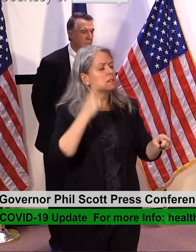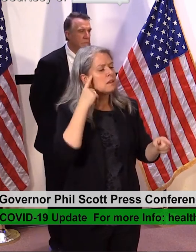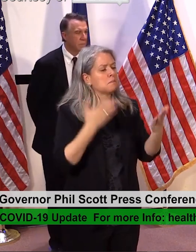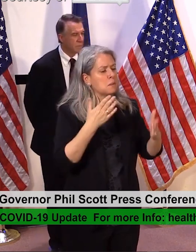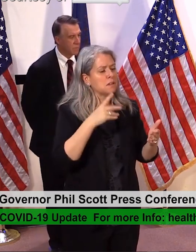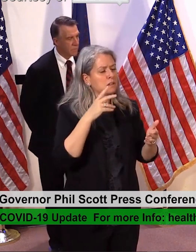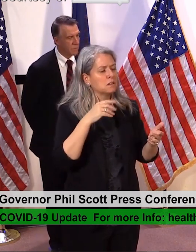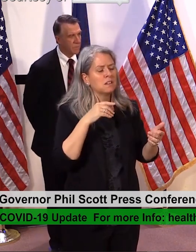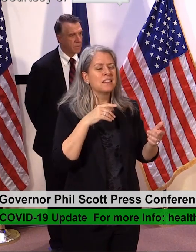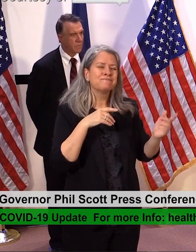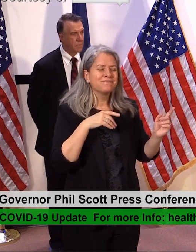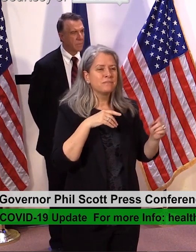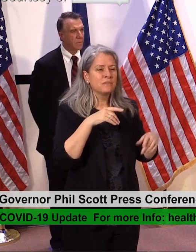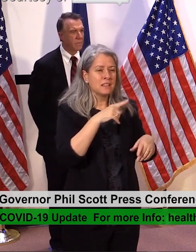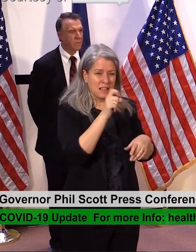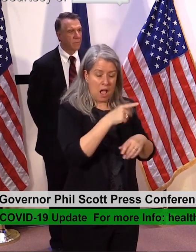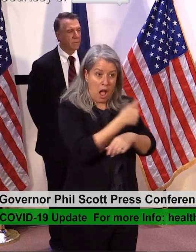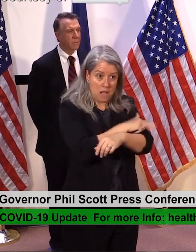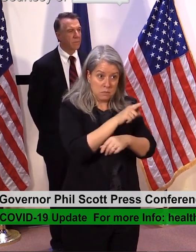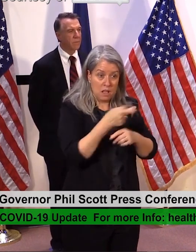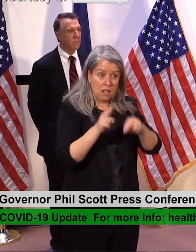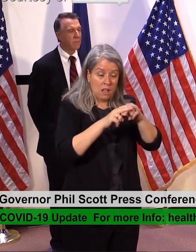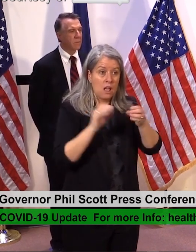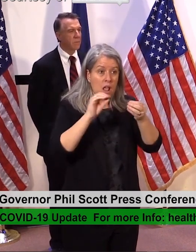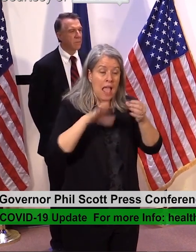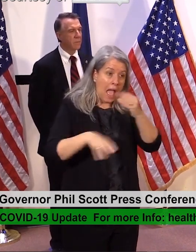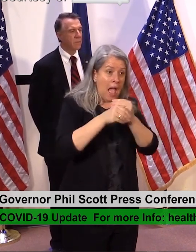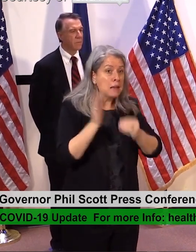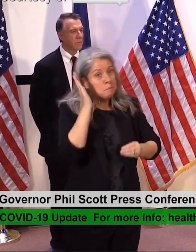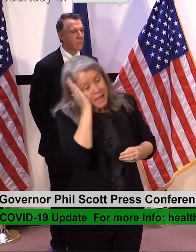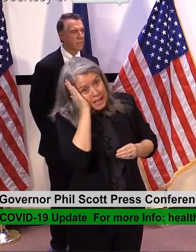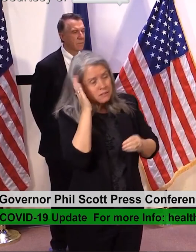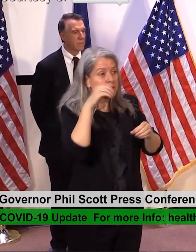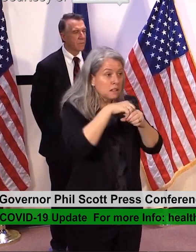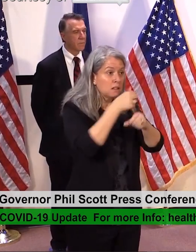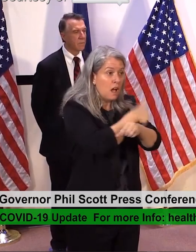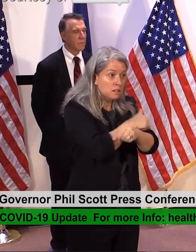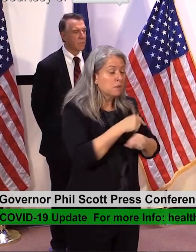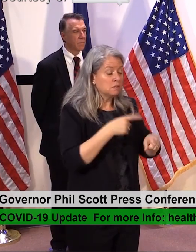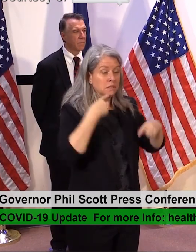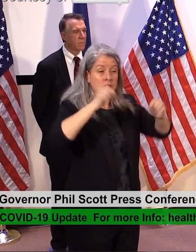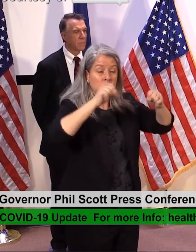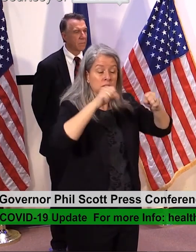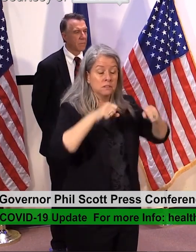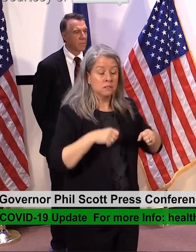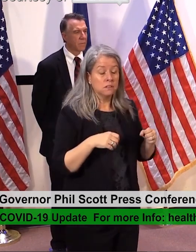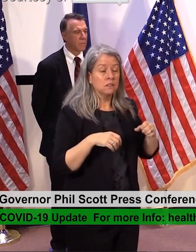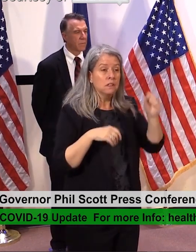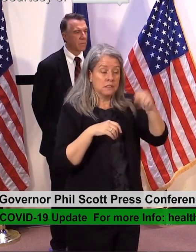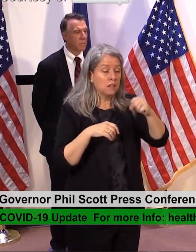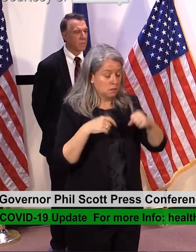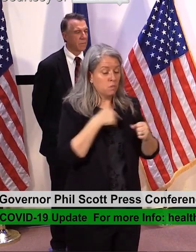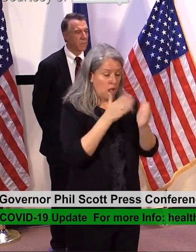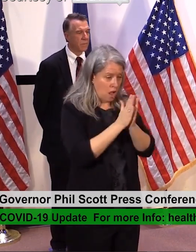question? Beds necessarily. It was, are hospitals increasing as well as the surge site locations? Yes. Yeah, we're